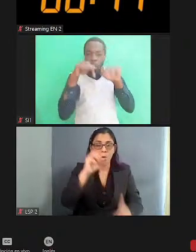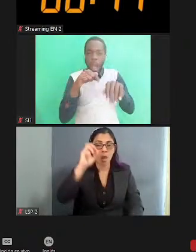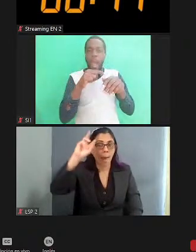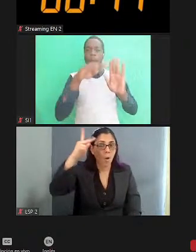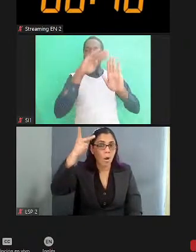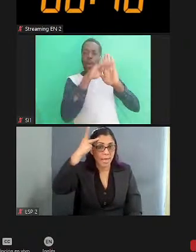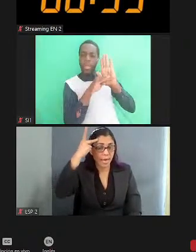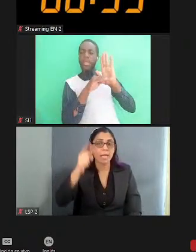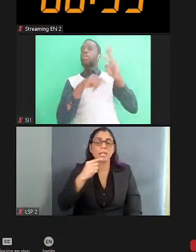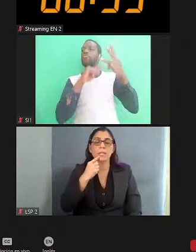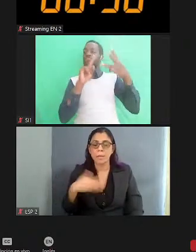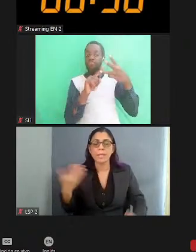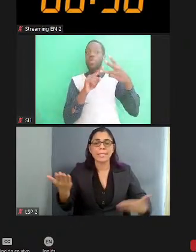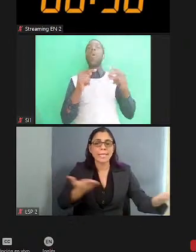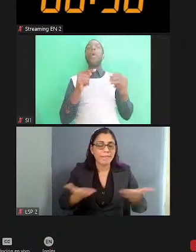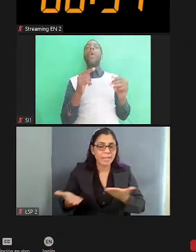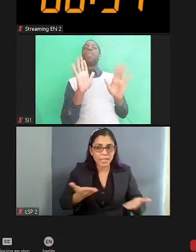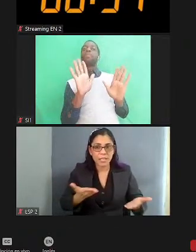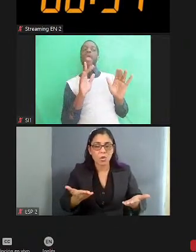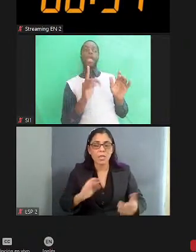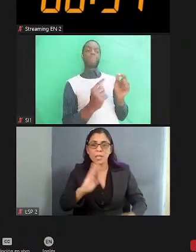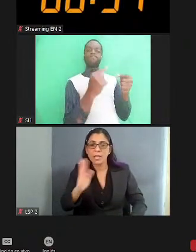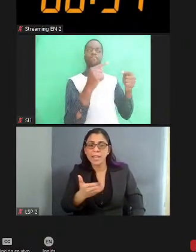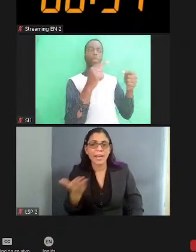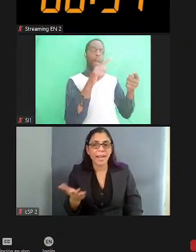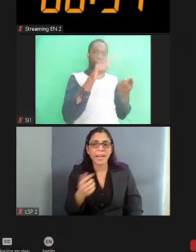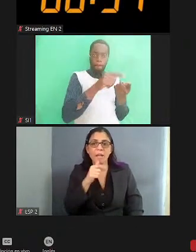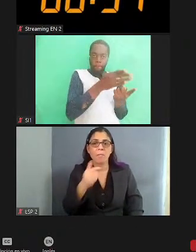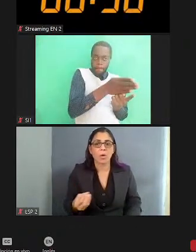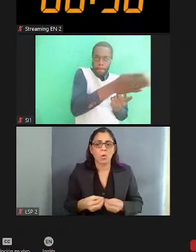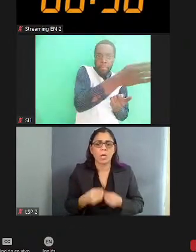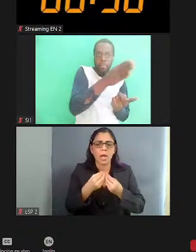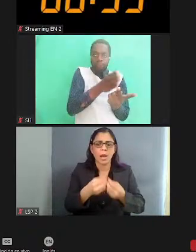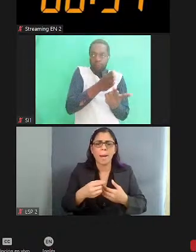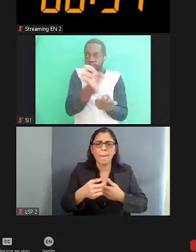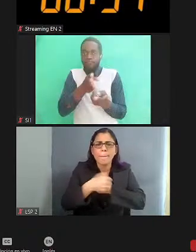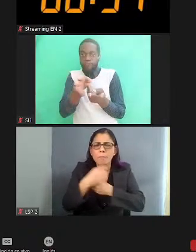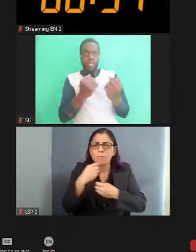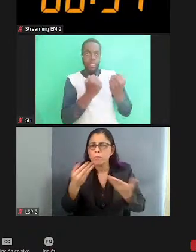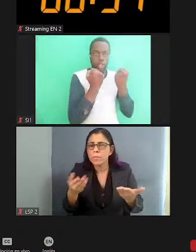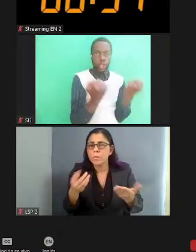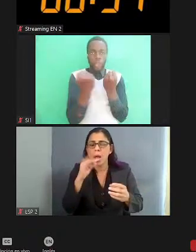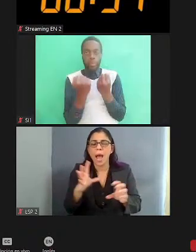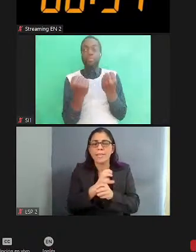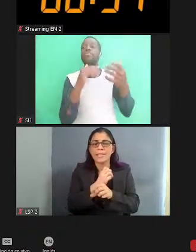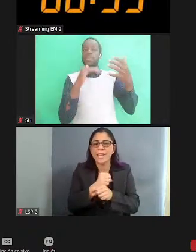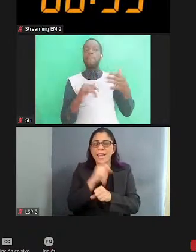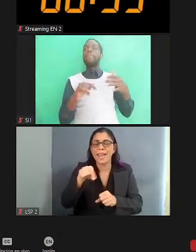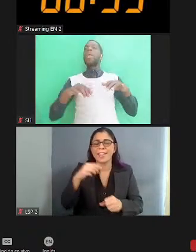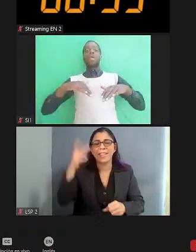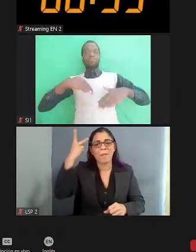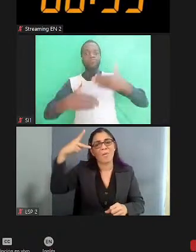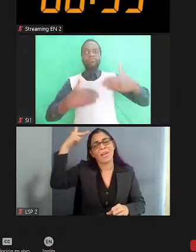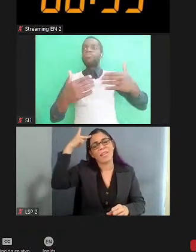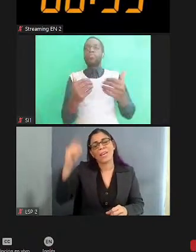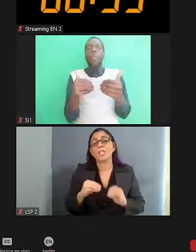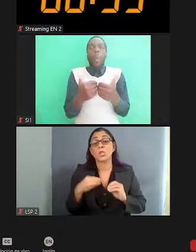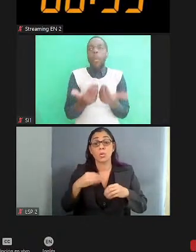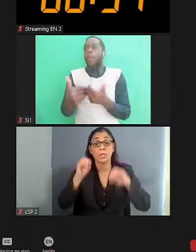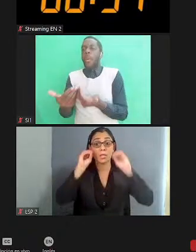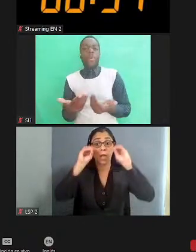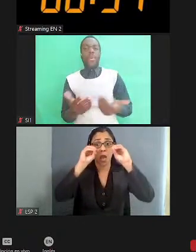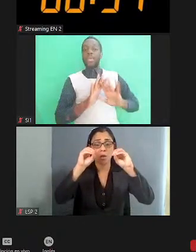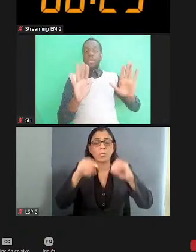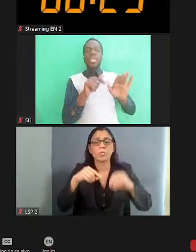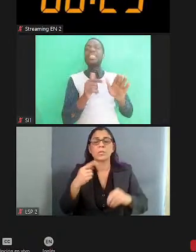their guidelines services that the proposal included to actually execute this